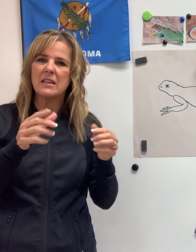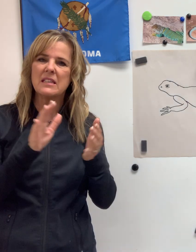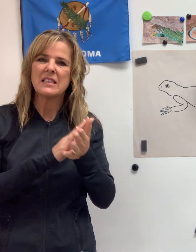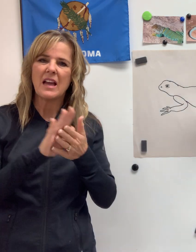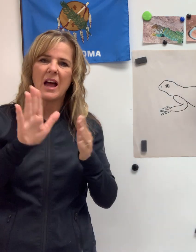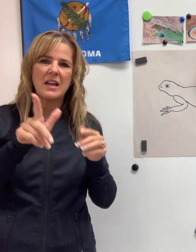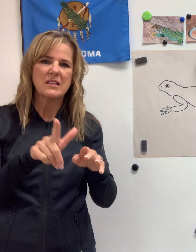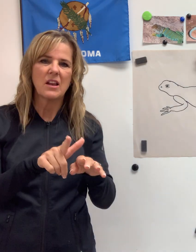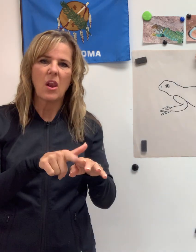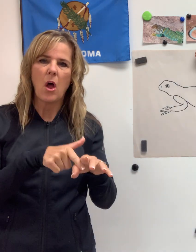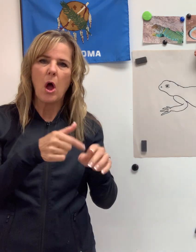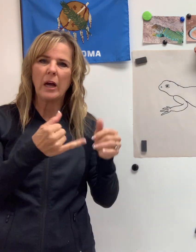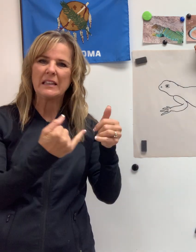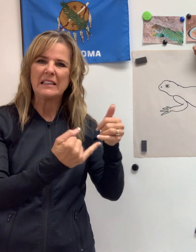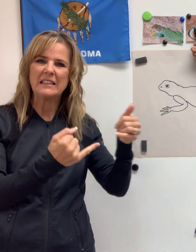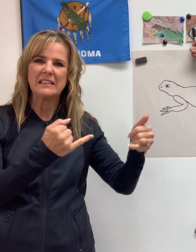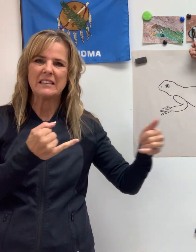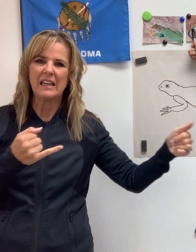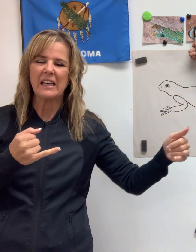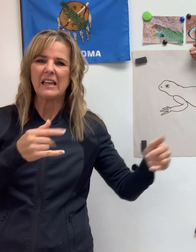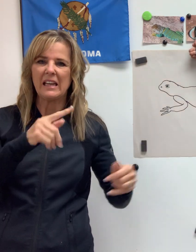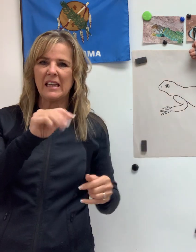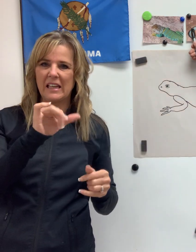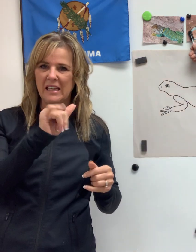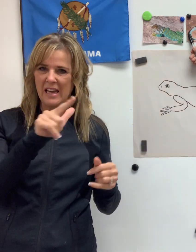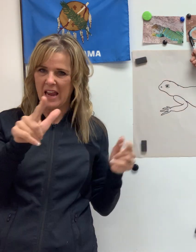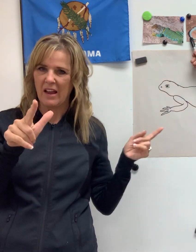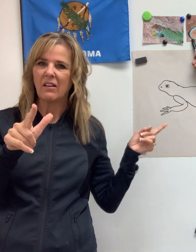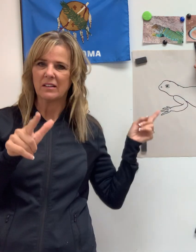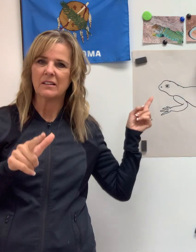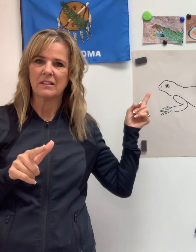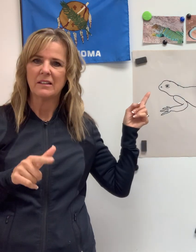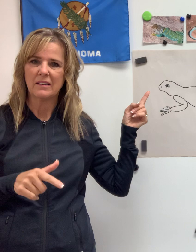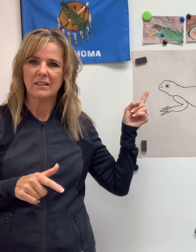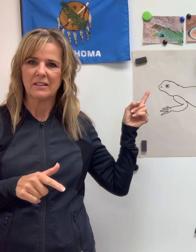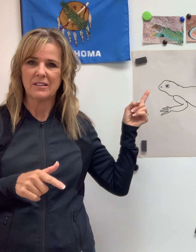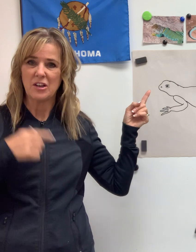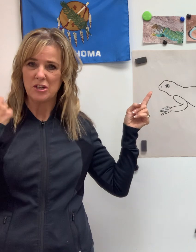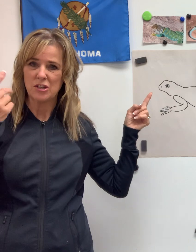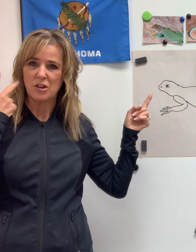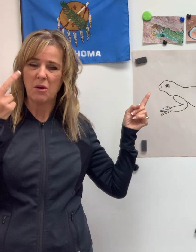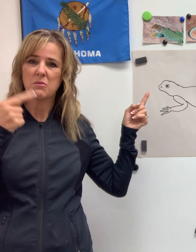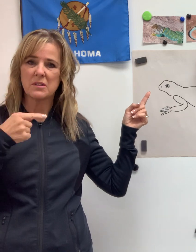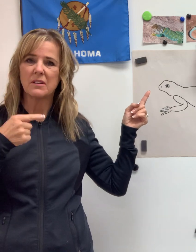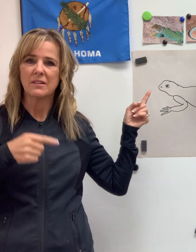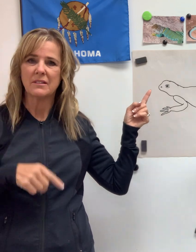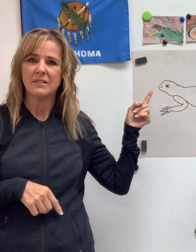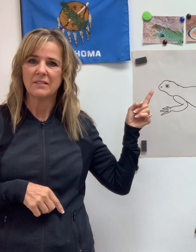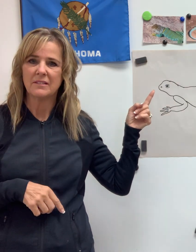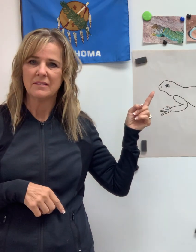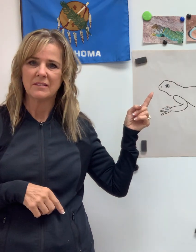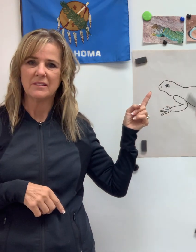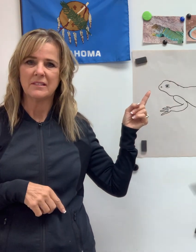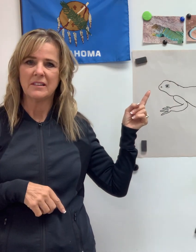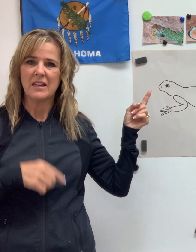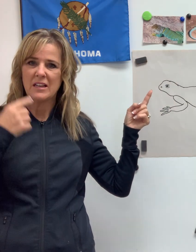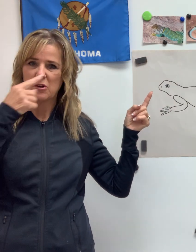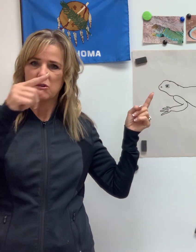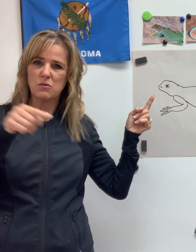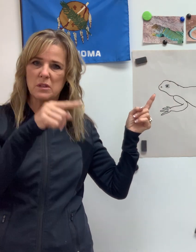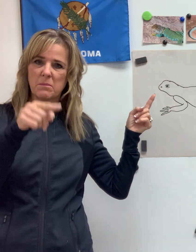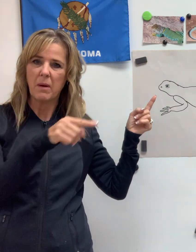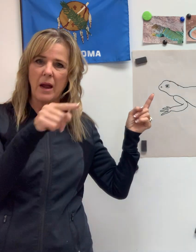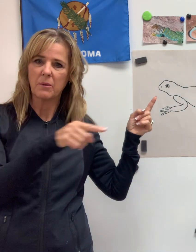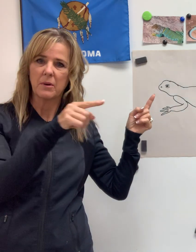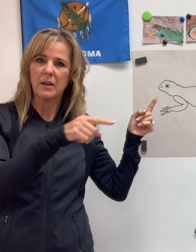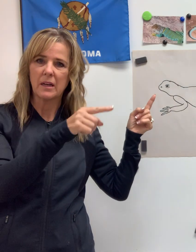long, skinny tails. I thought this was a cool picture where it shows the tail spiraled. I thought that was kind of cool. You could make your tail spiral